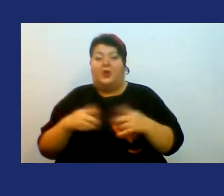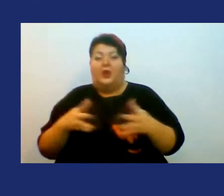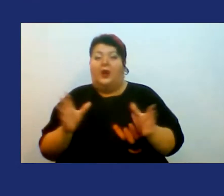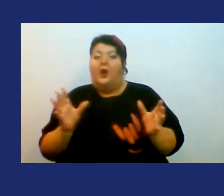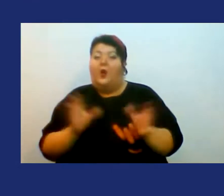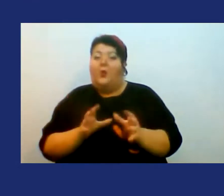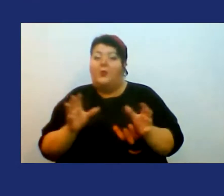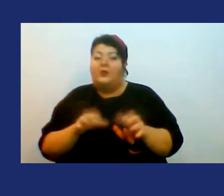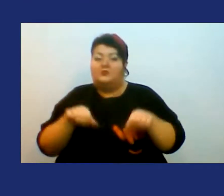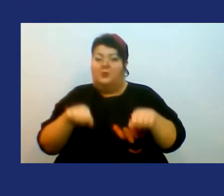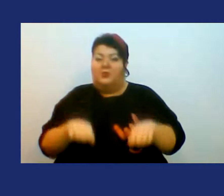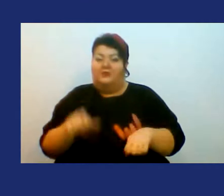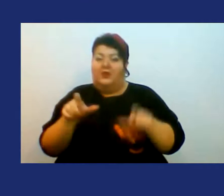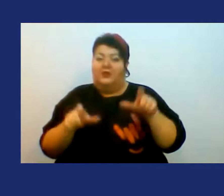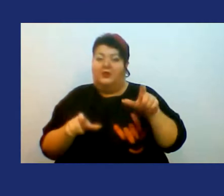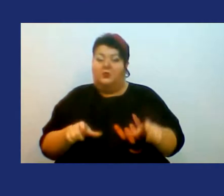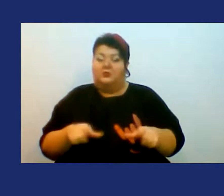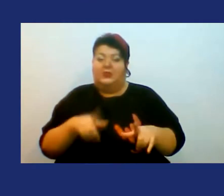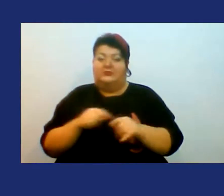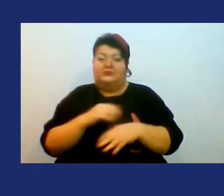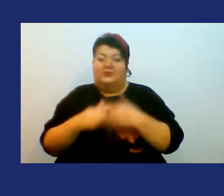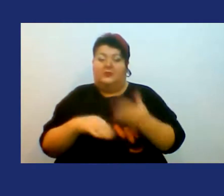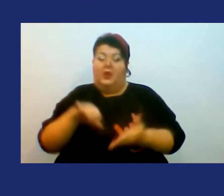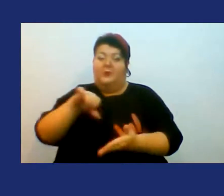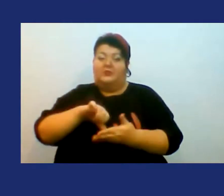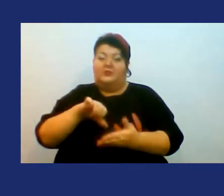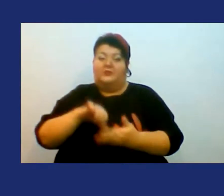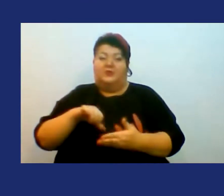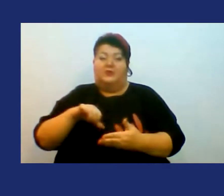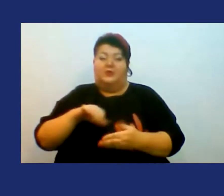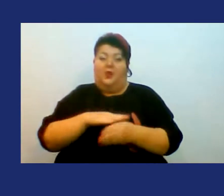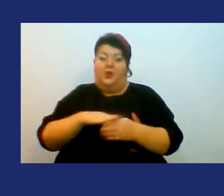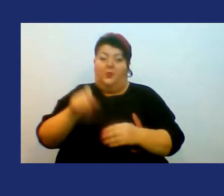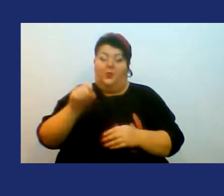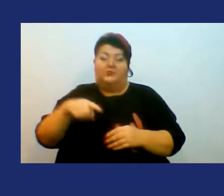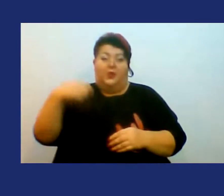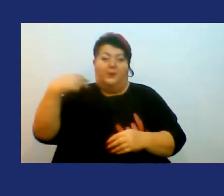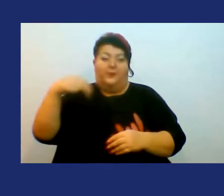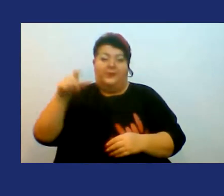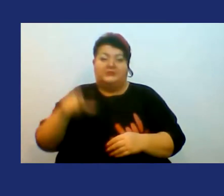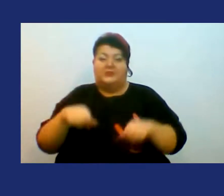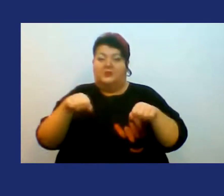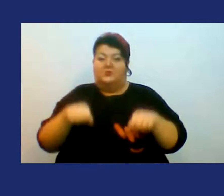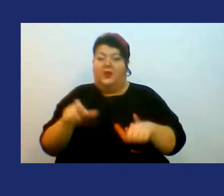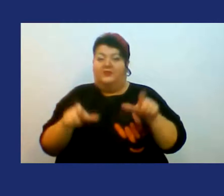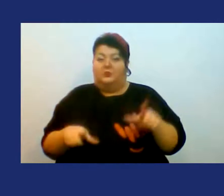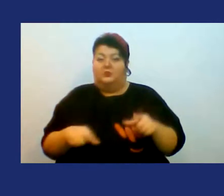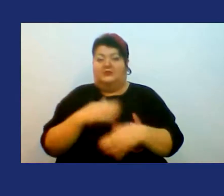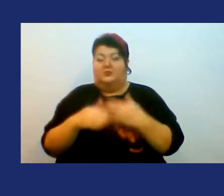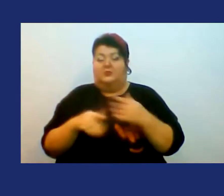adopt, we include about 20 non-governmental organizations, human